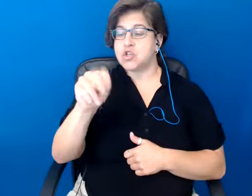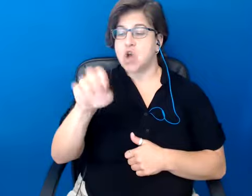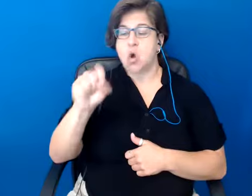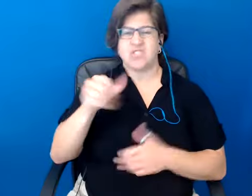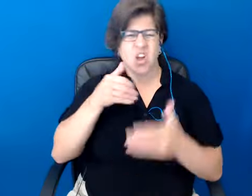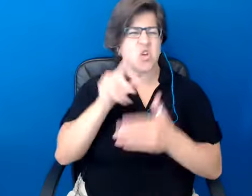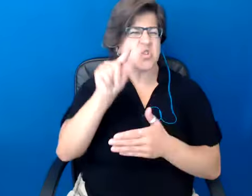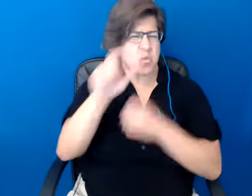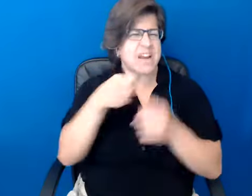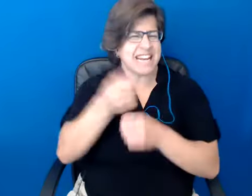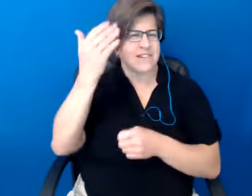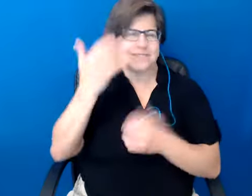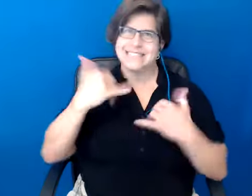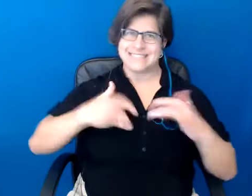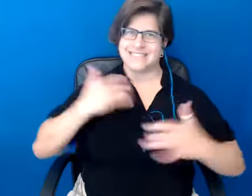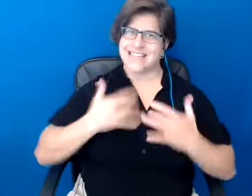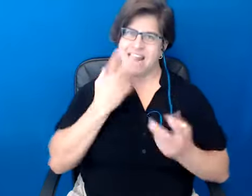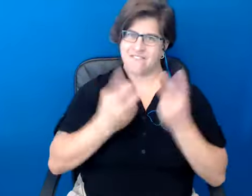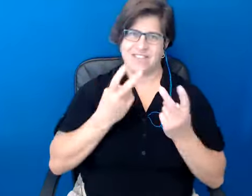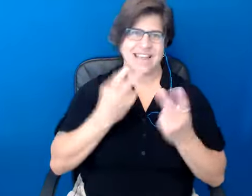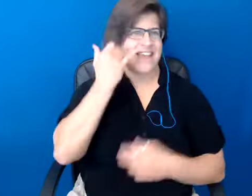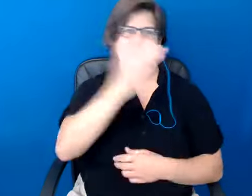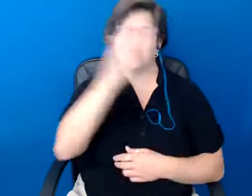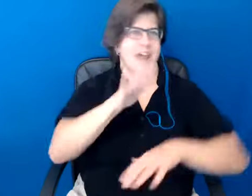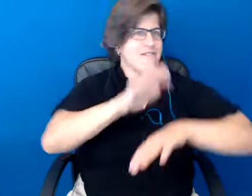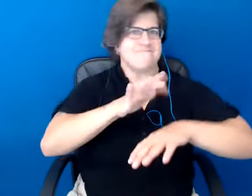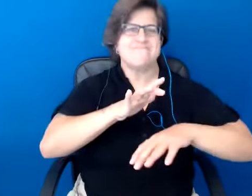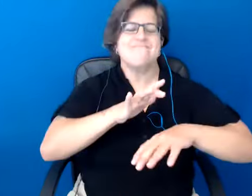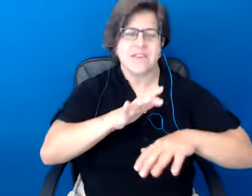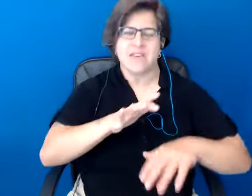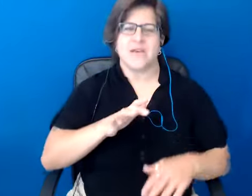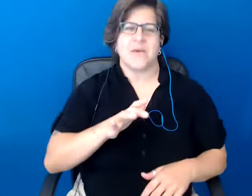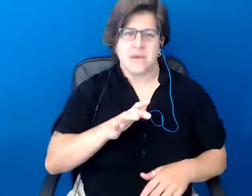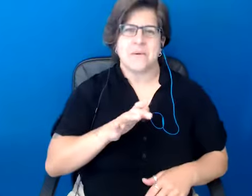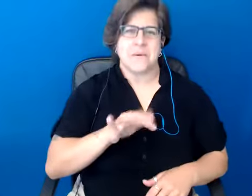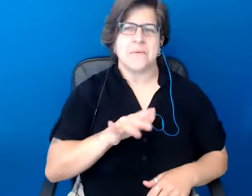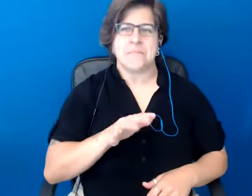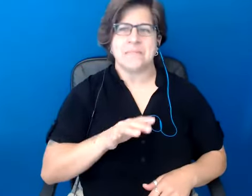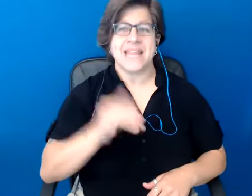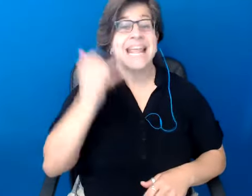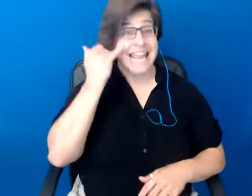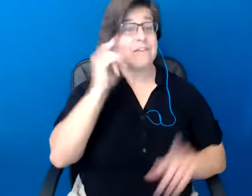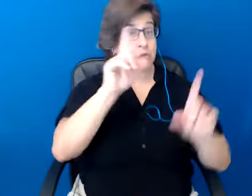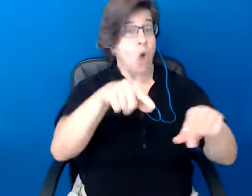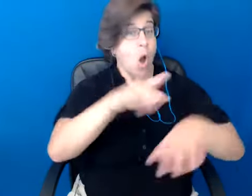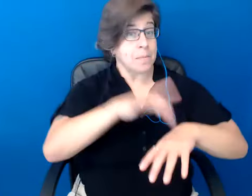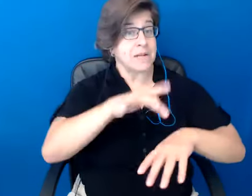my first trip to Stepping Stones, which was probably close to 20 years ago, it's still just an exciting place to visit. If you've